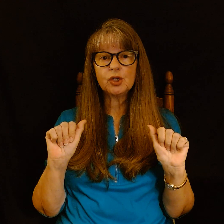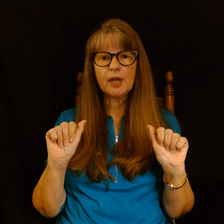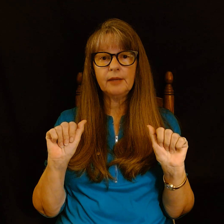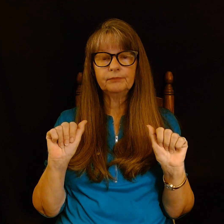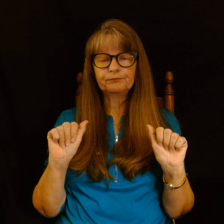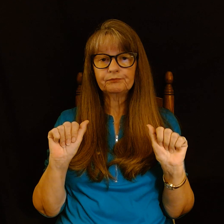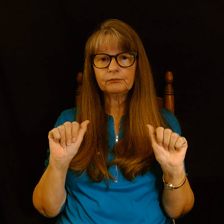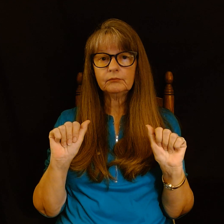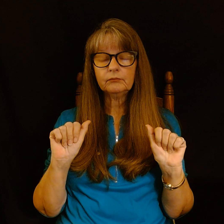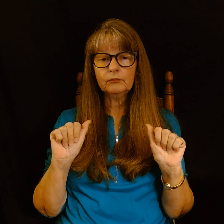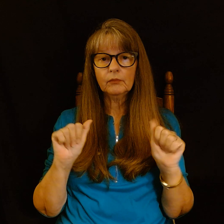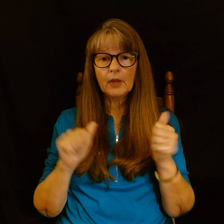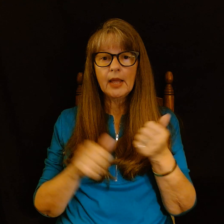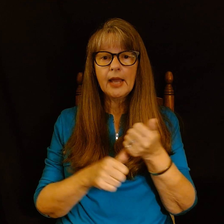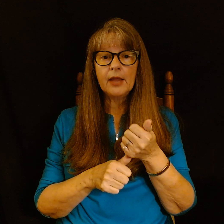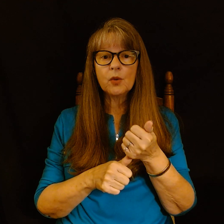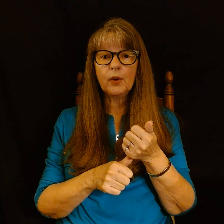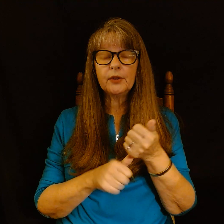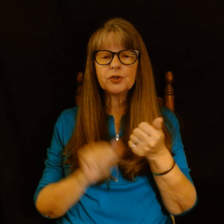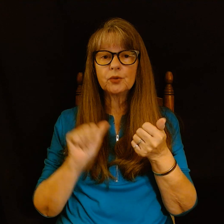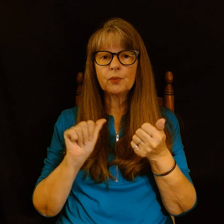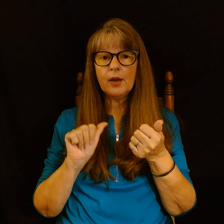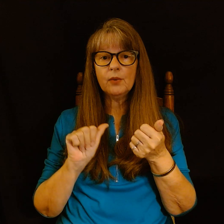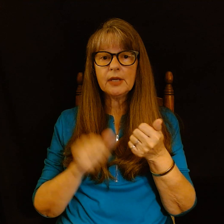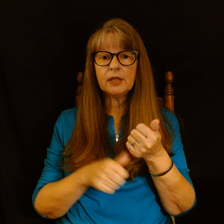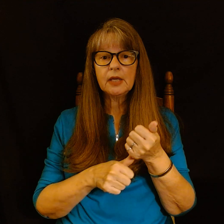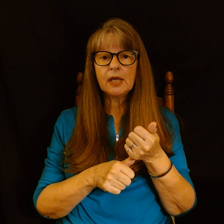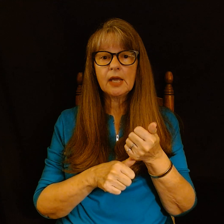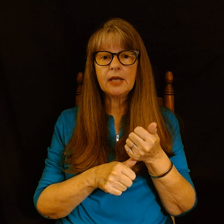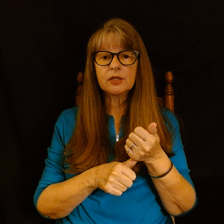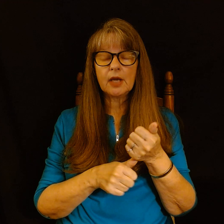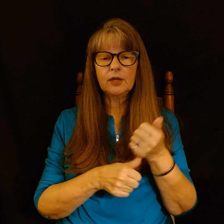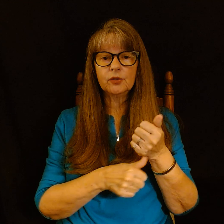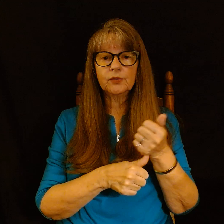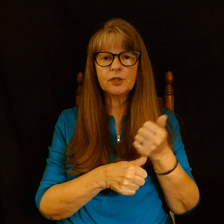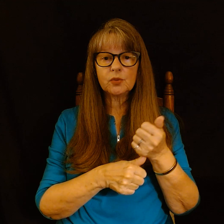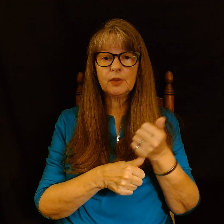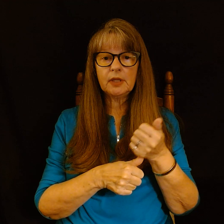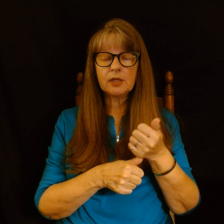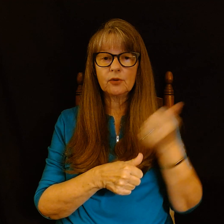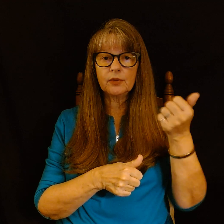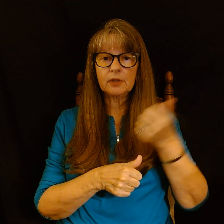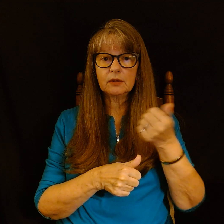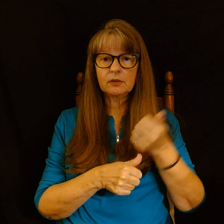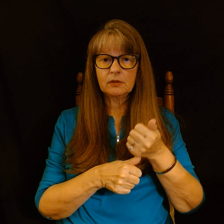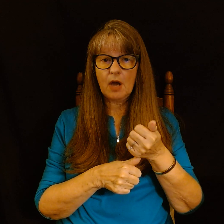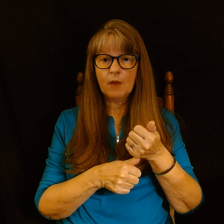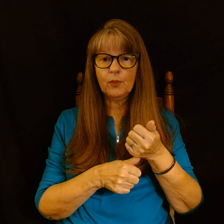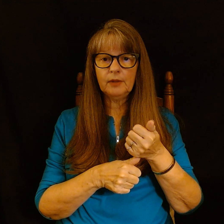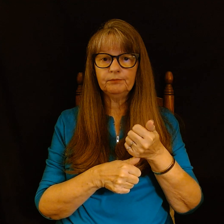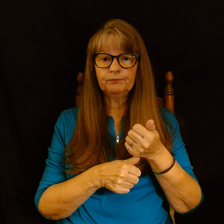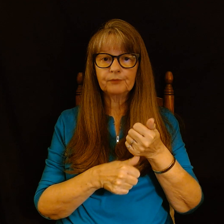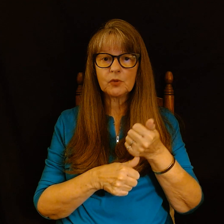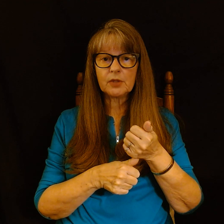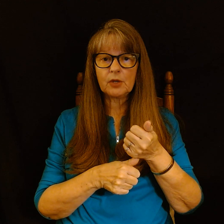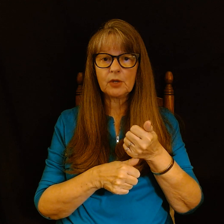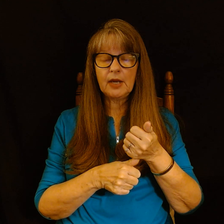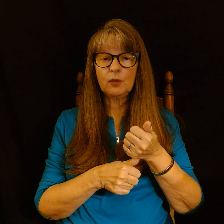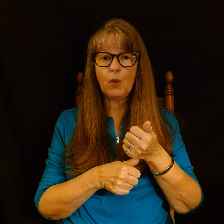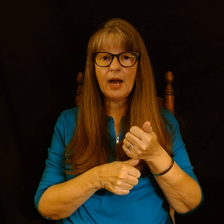shape, and the one that you write with is under this one, is under the top one, so it's underneath, and Y is